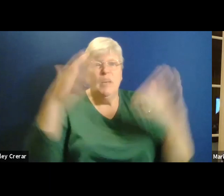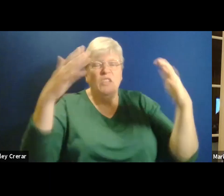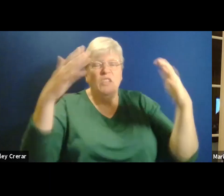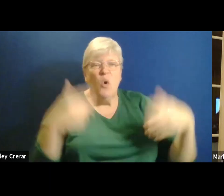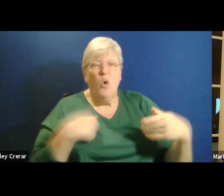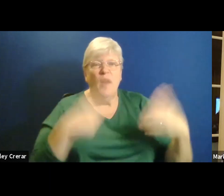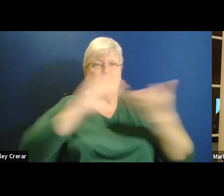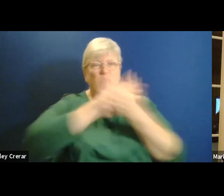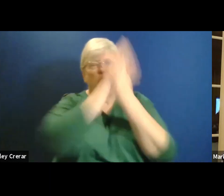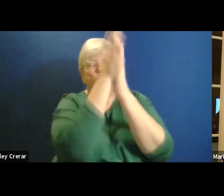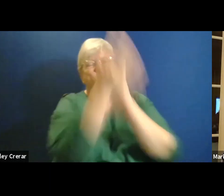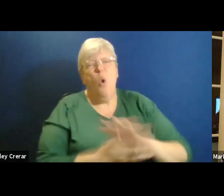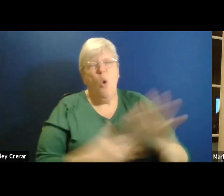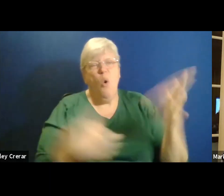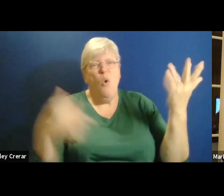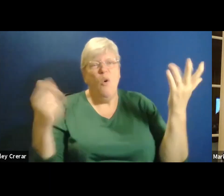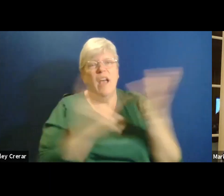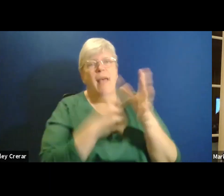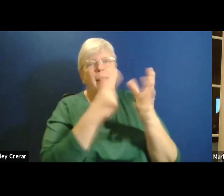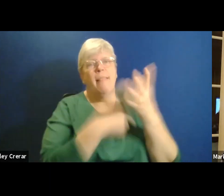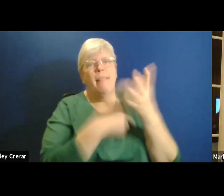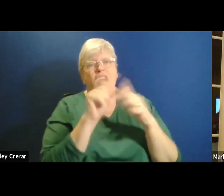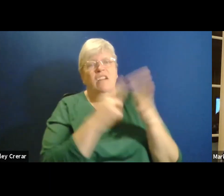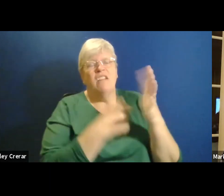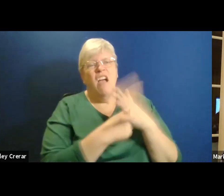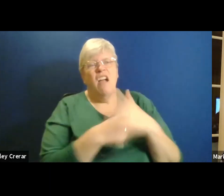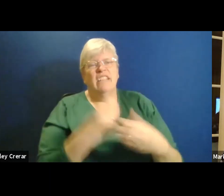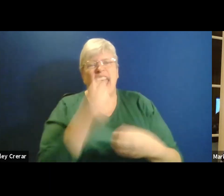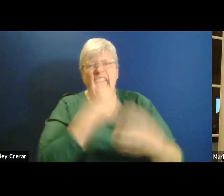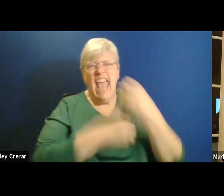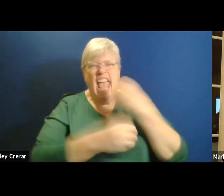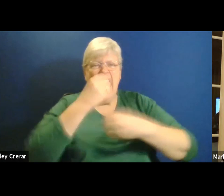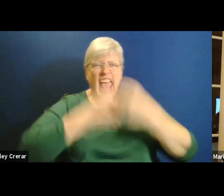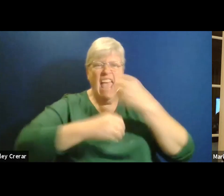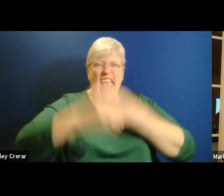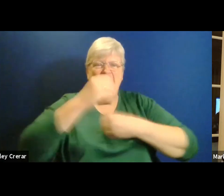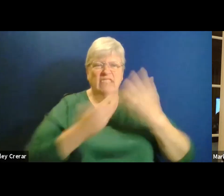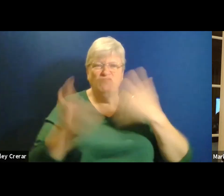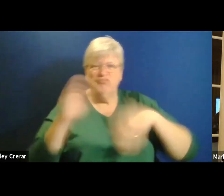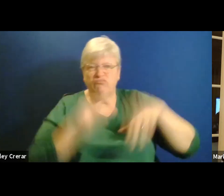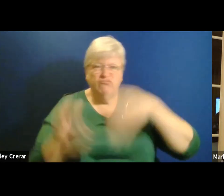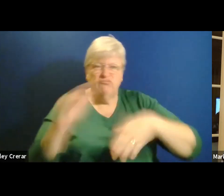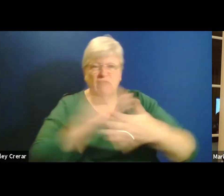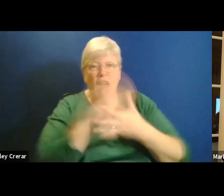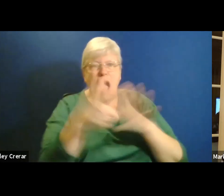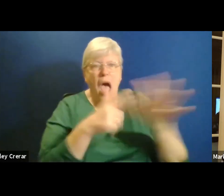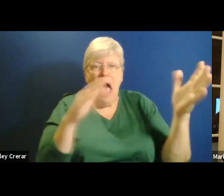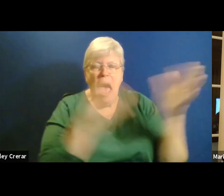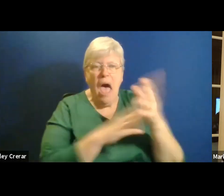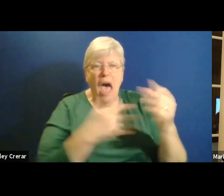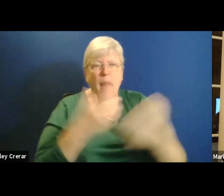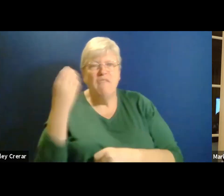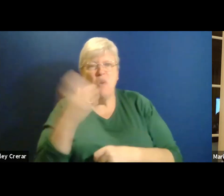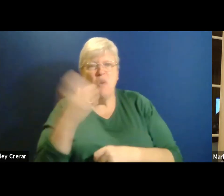down the locked larder door. They ate as they stood, silently packing ham and peaches into their